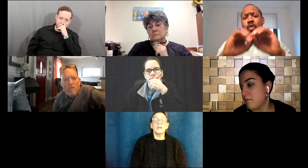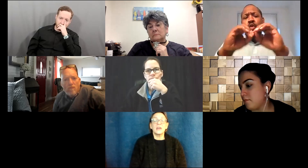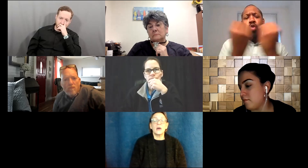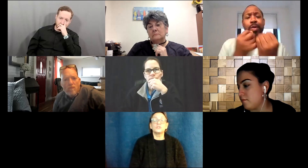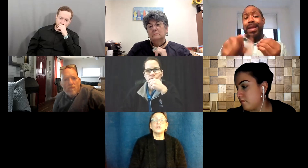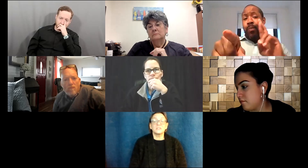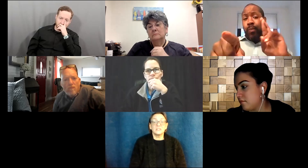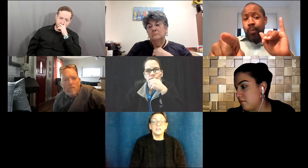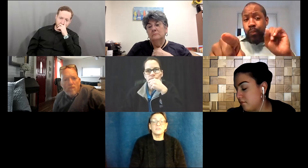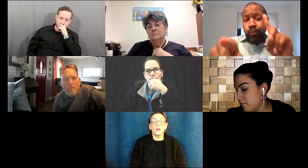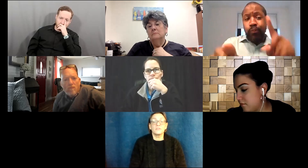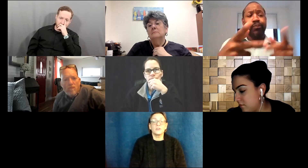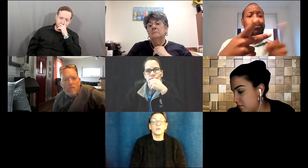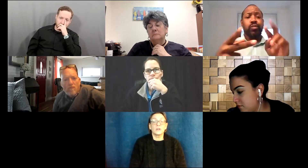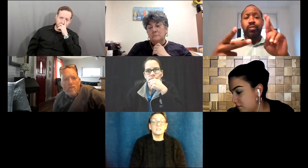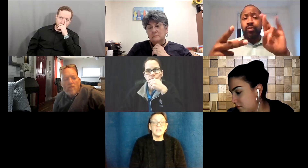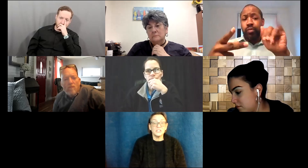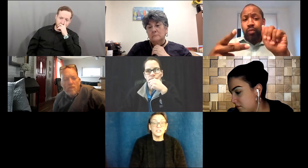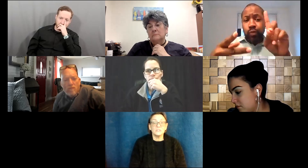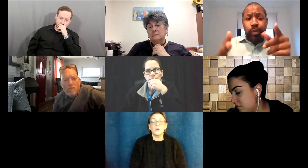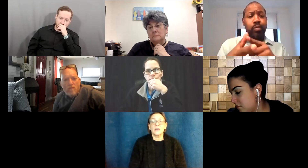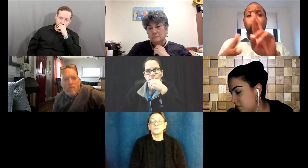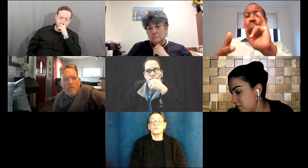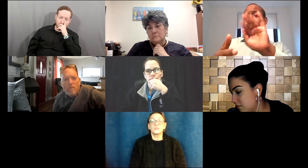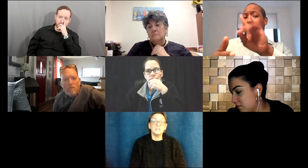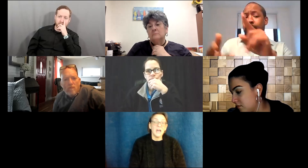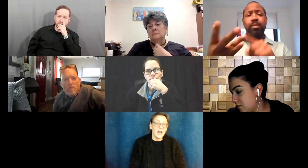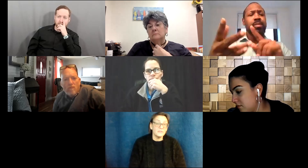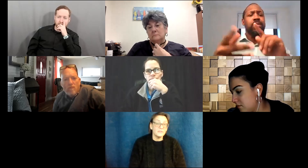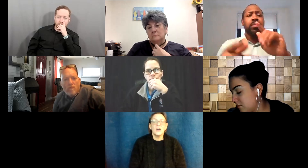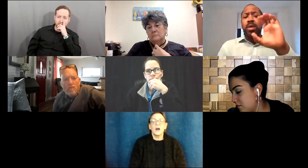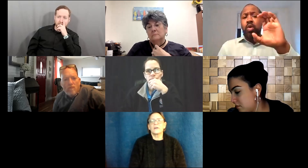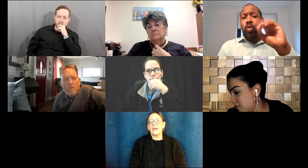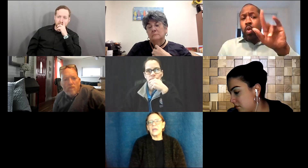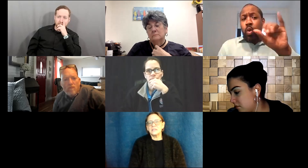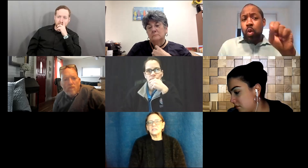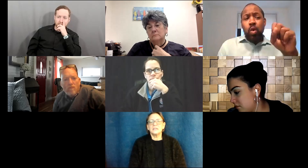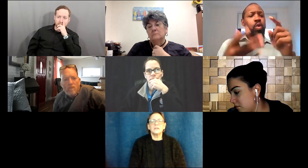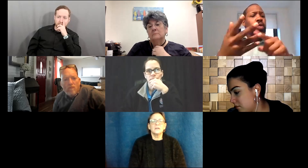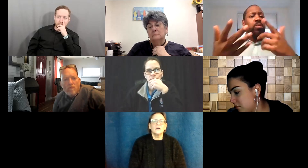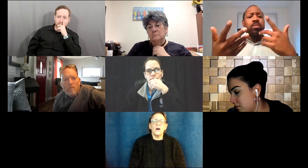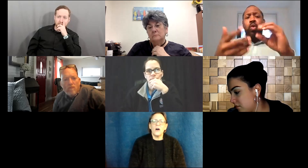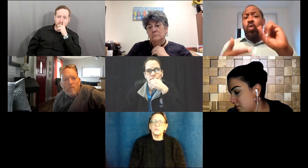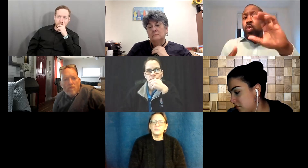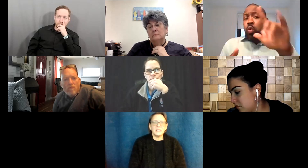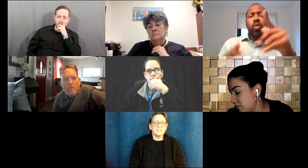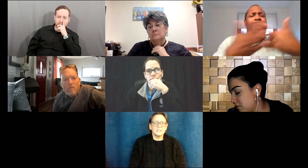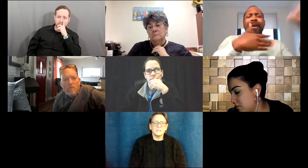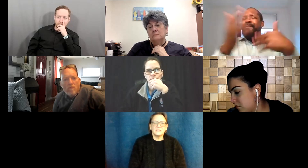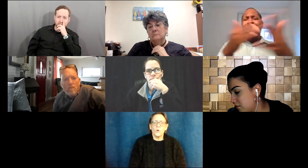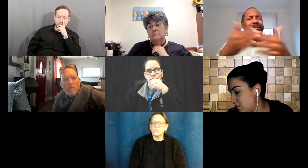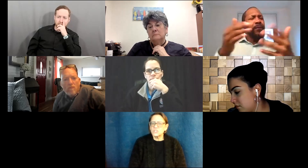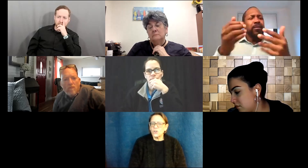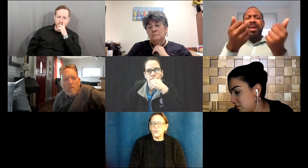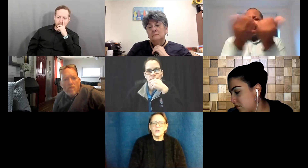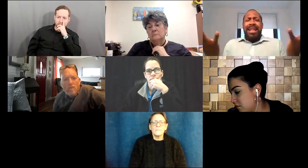we will send that out just to deaf and hard of hearing organizations, Rhode Island School for the Deaf, RIAD, other